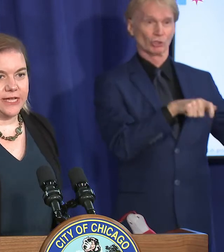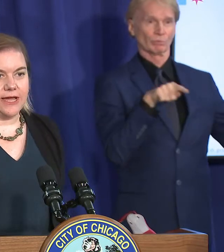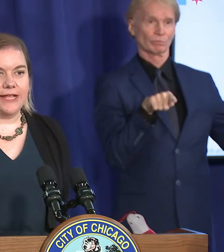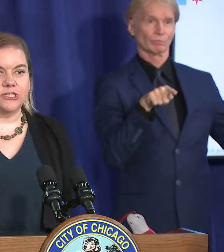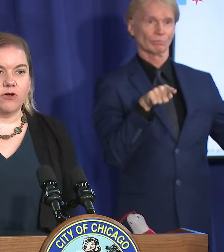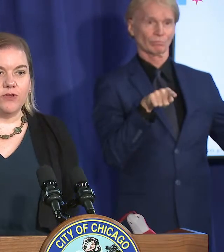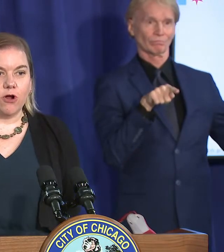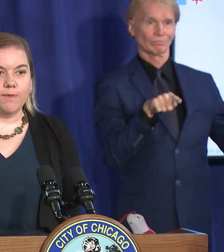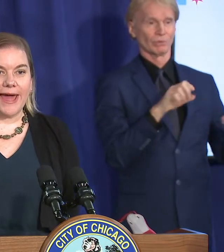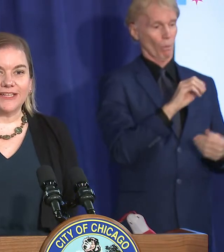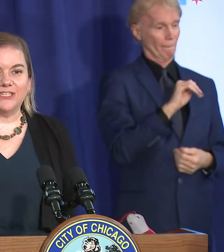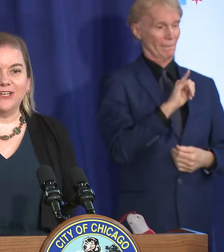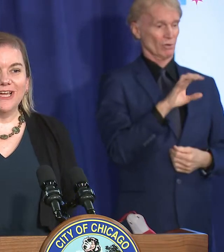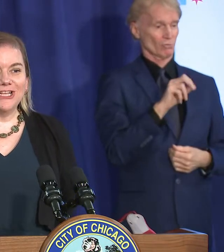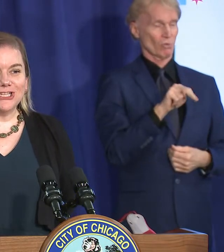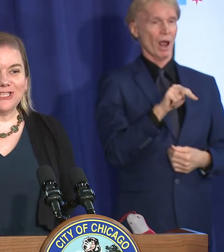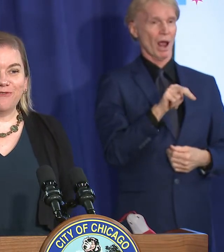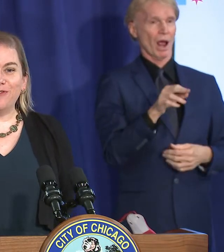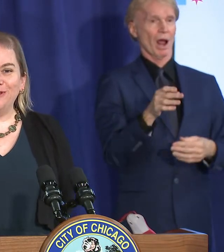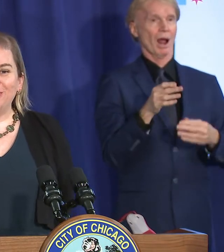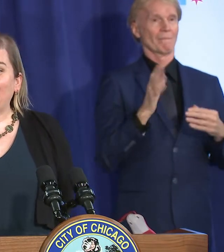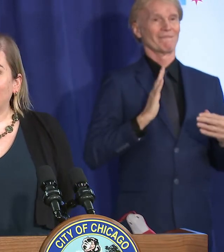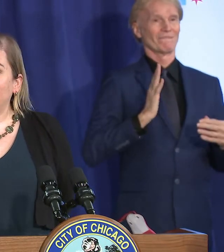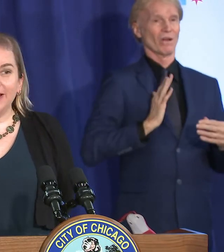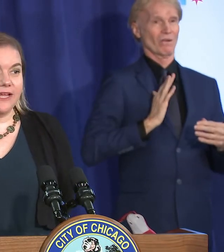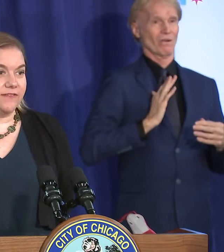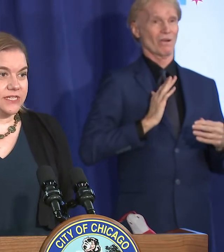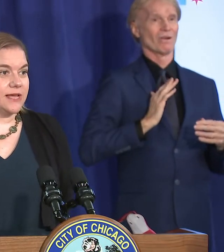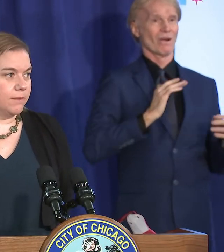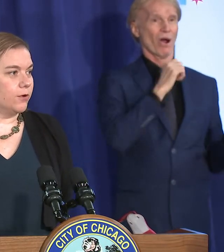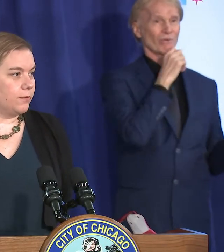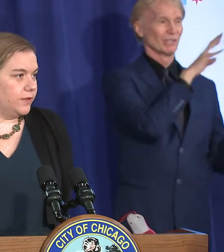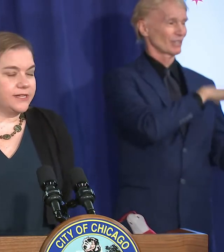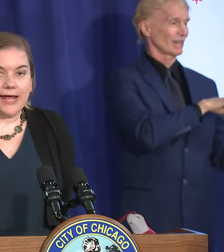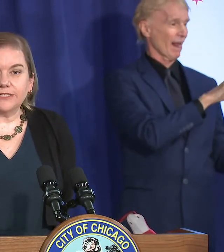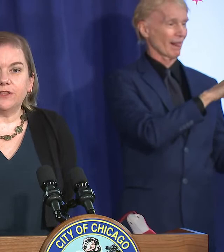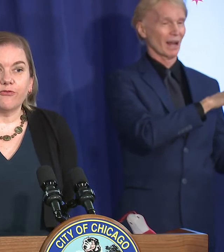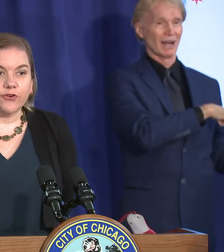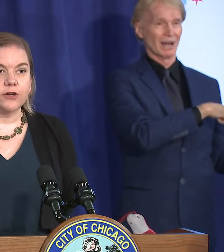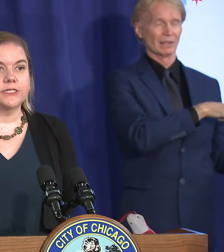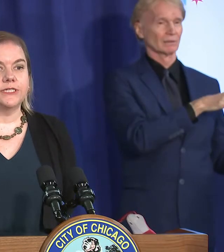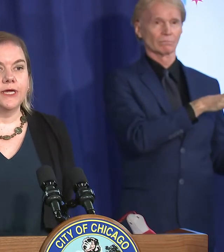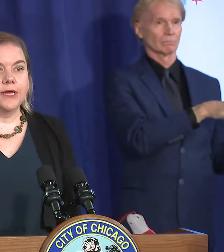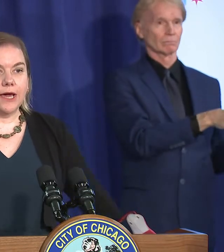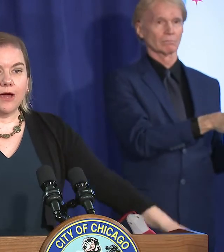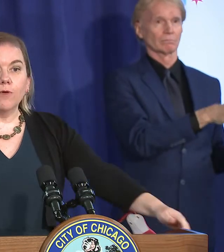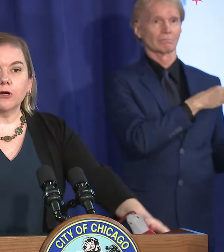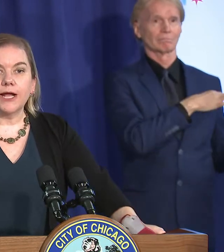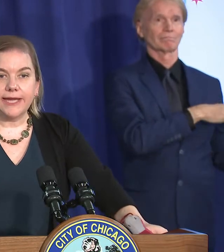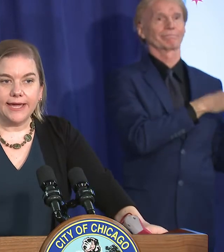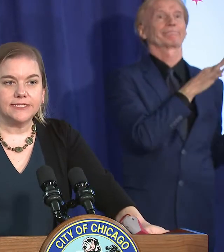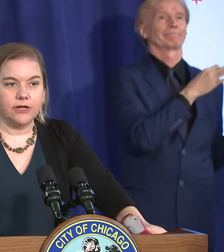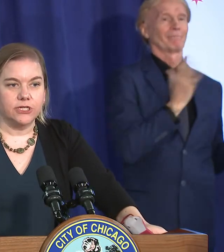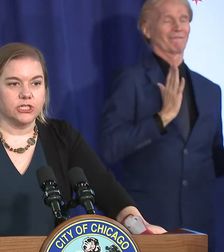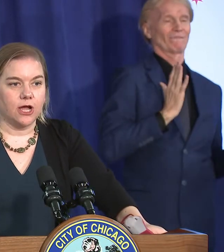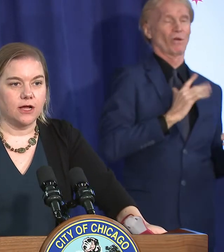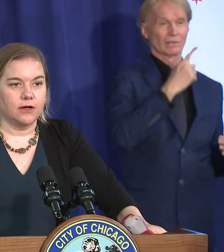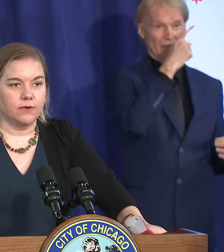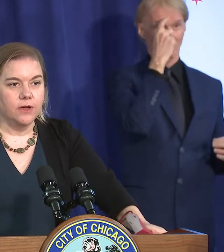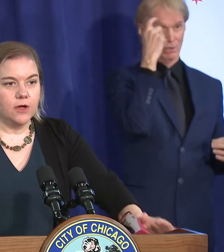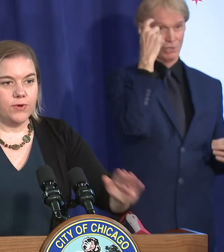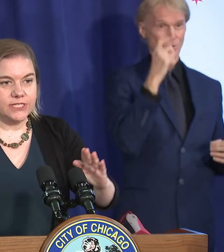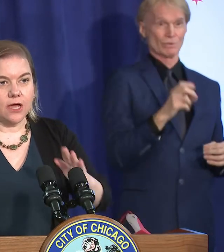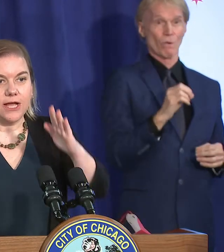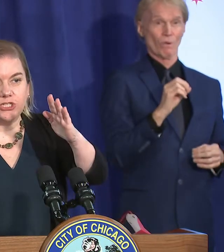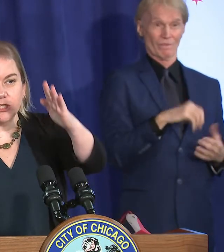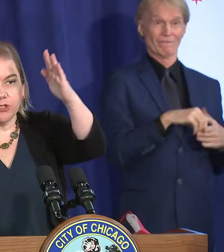orange, Delta. And so if you go back to just the very beginning of December, when we detected the first Omicron case here in